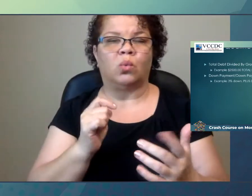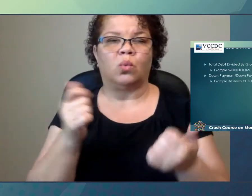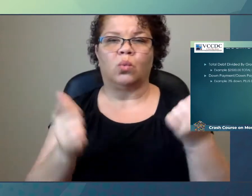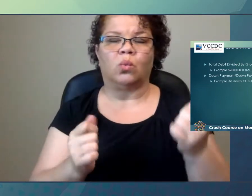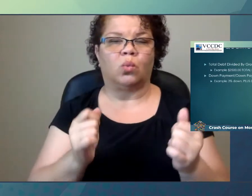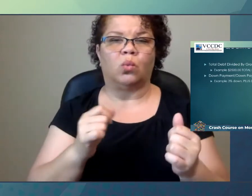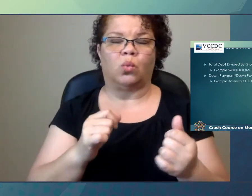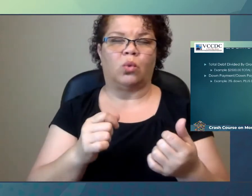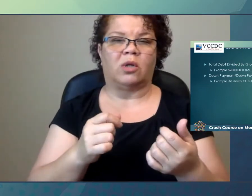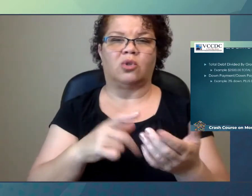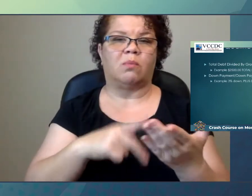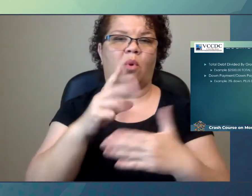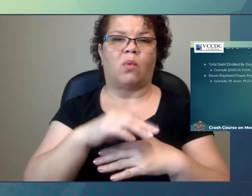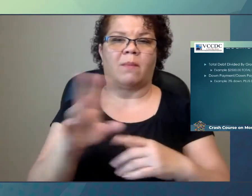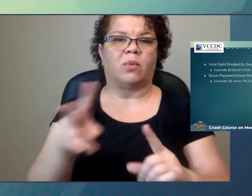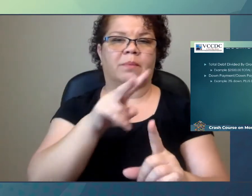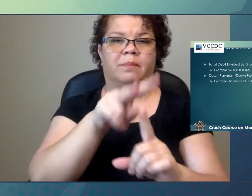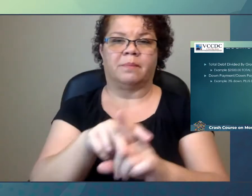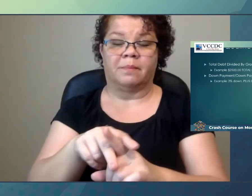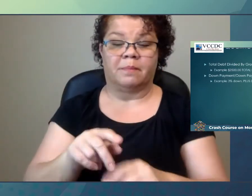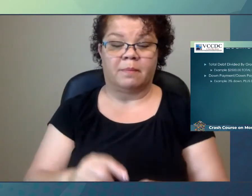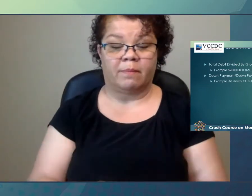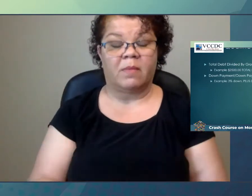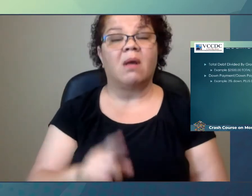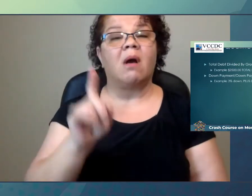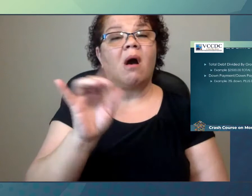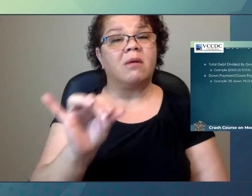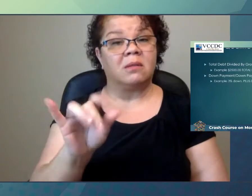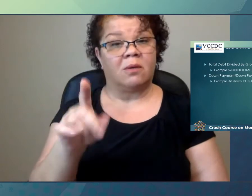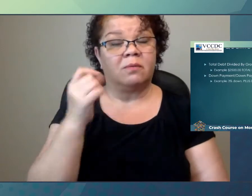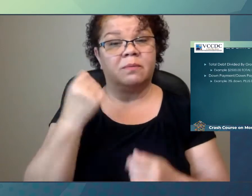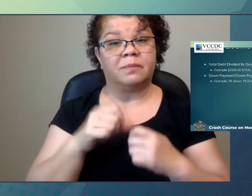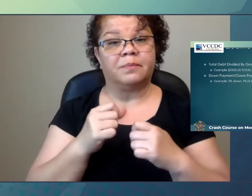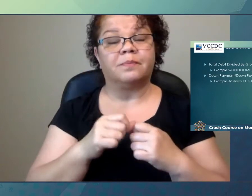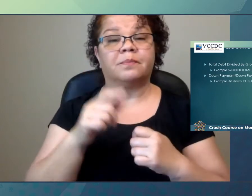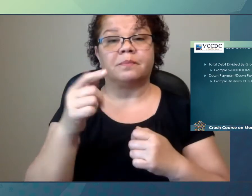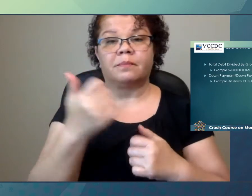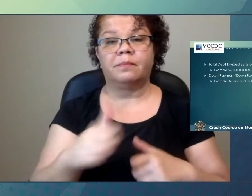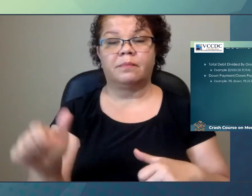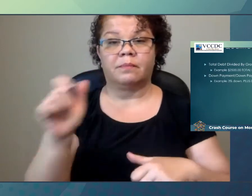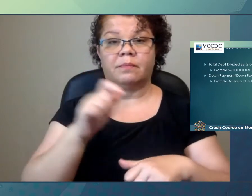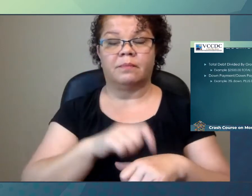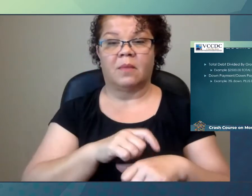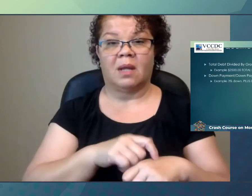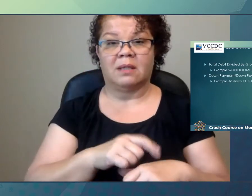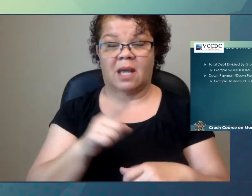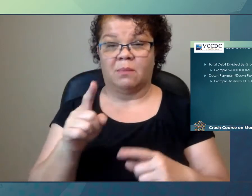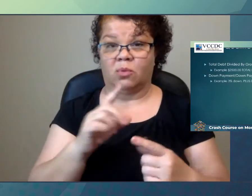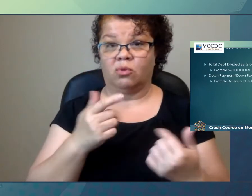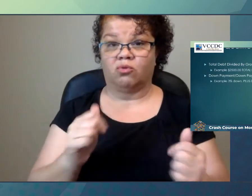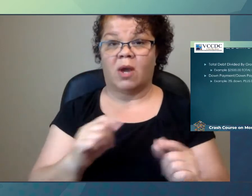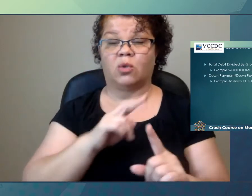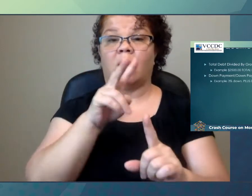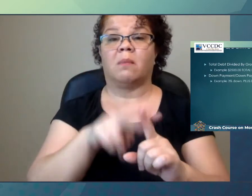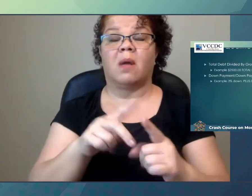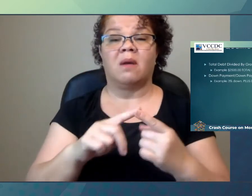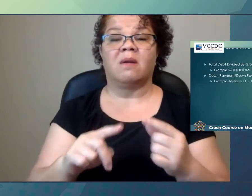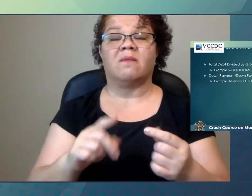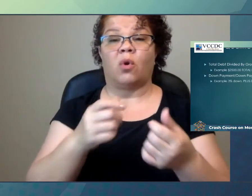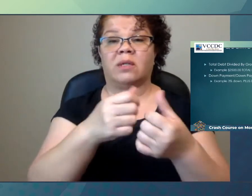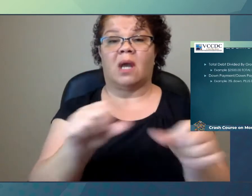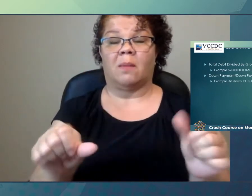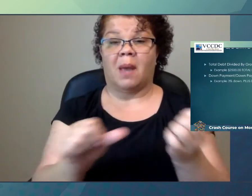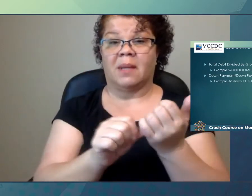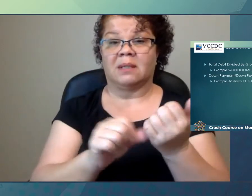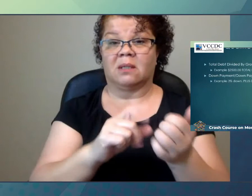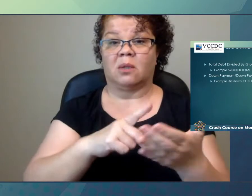for. Also, just a little reminder, anytime you look to apply for a down payment assistance program,